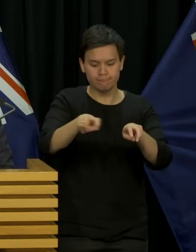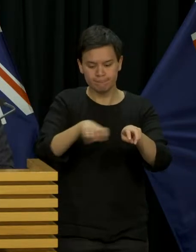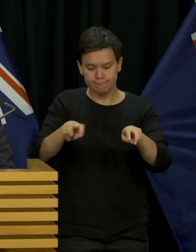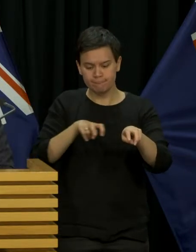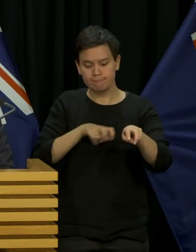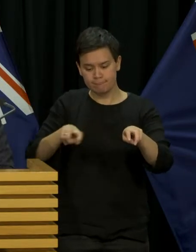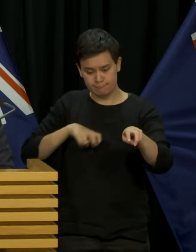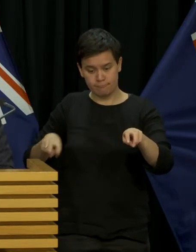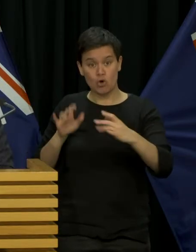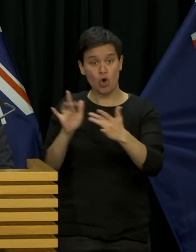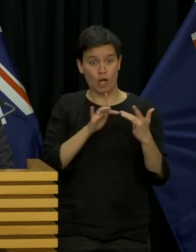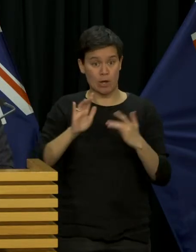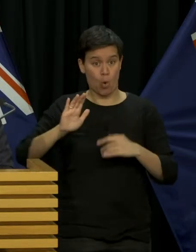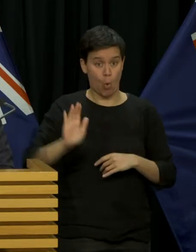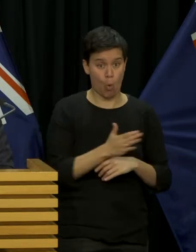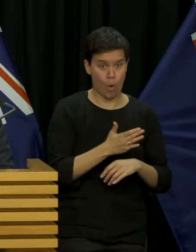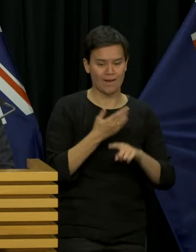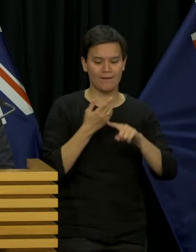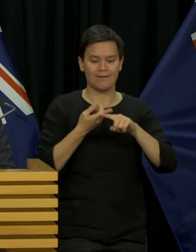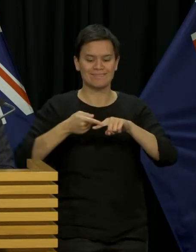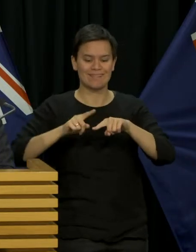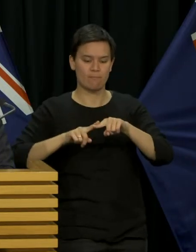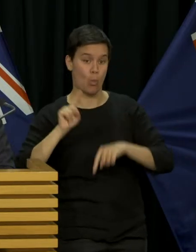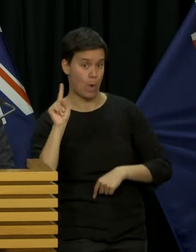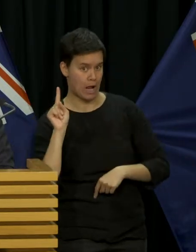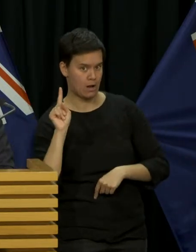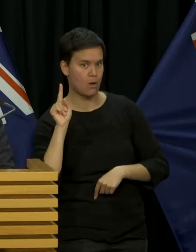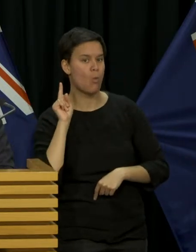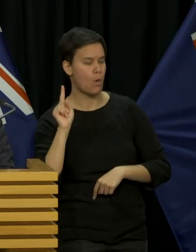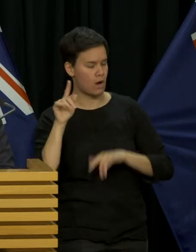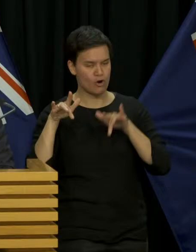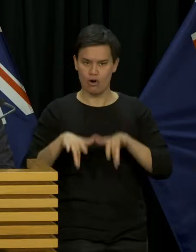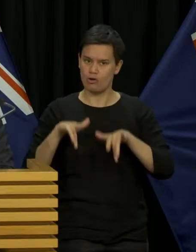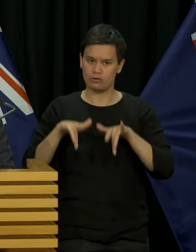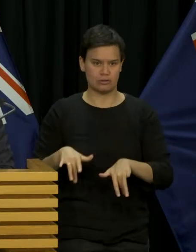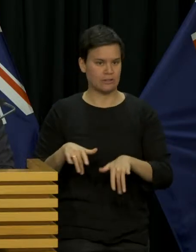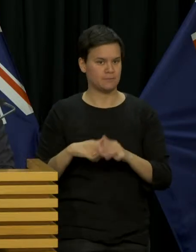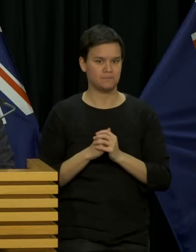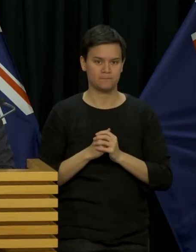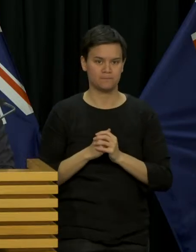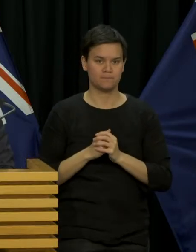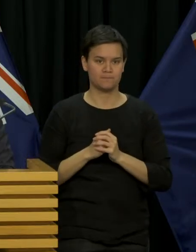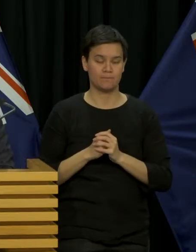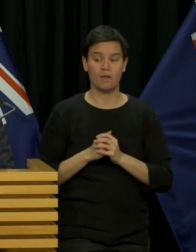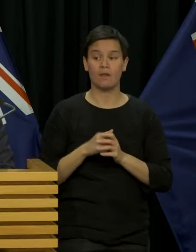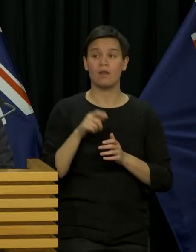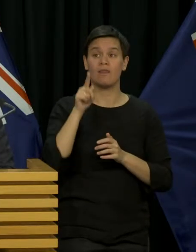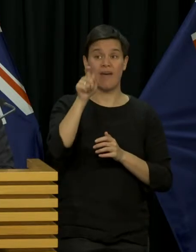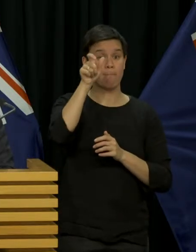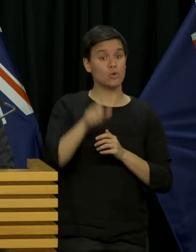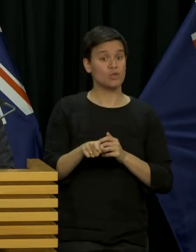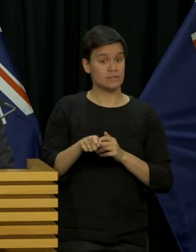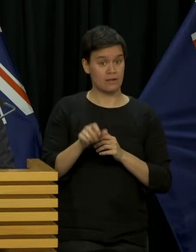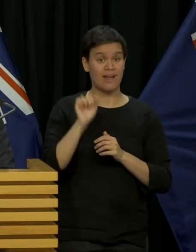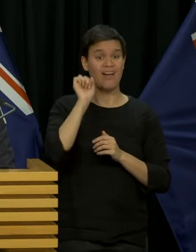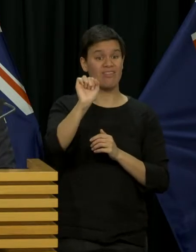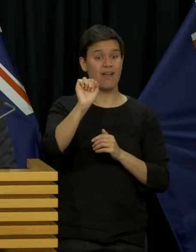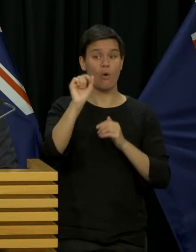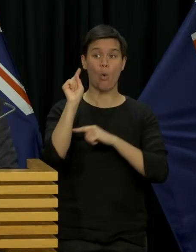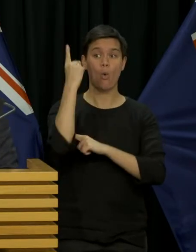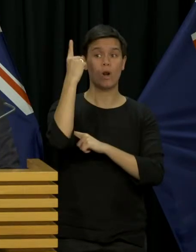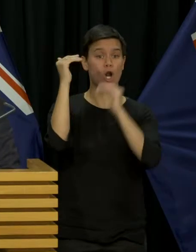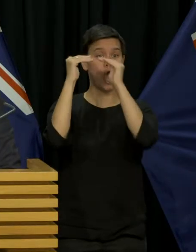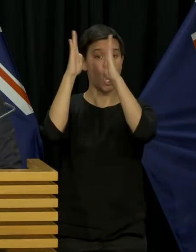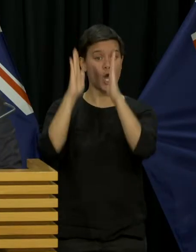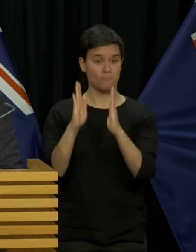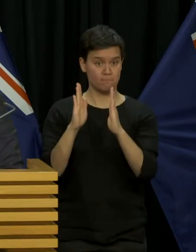far been spoken with. Obviously there were the 5 people who the person was staying with over the period of time in Auckland, and they've all been